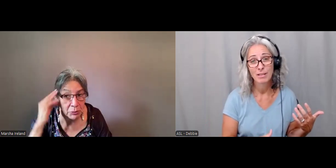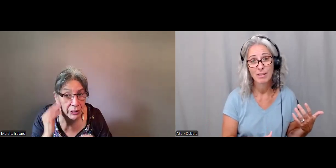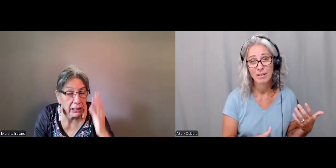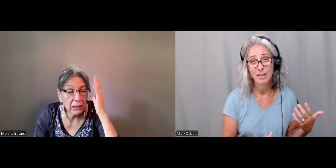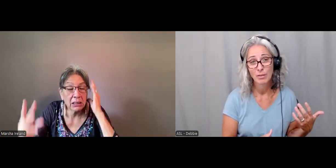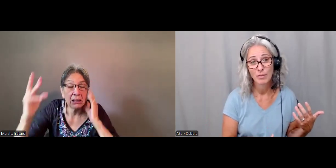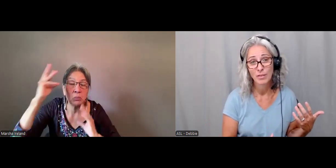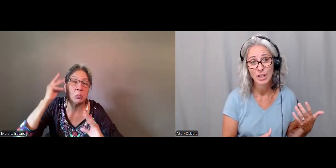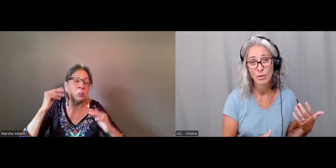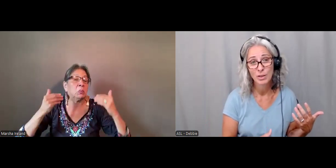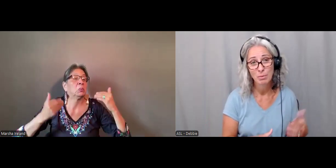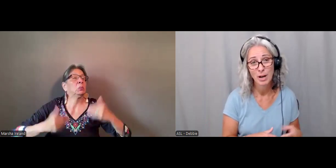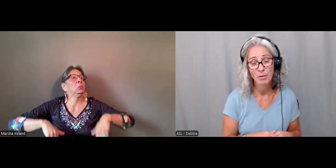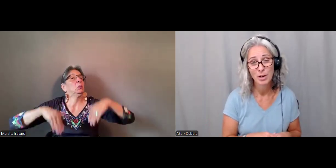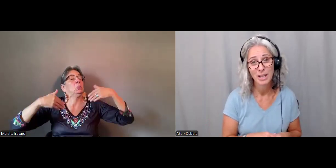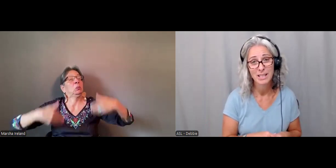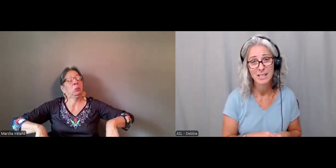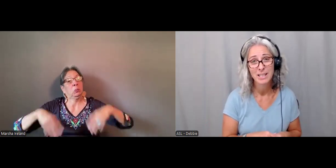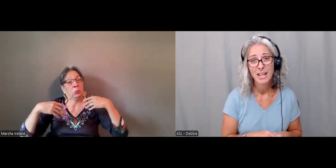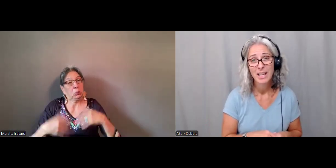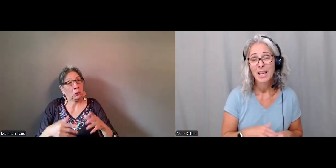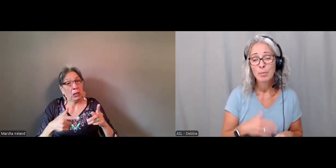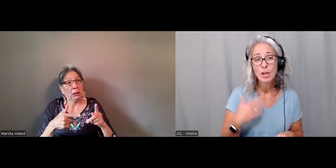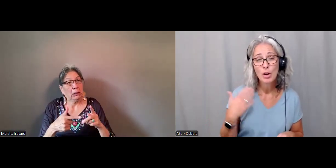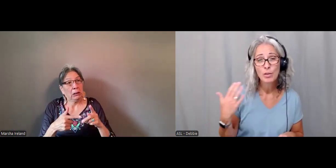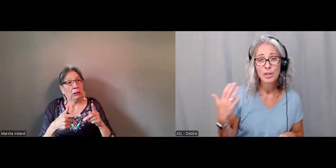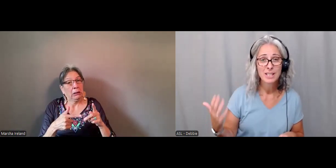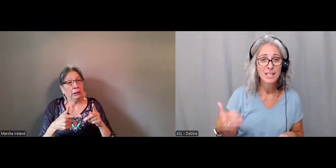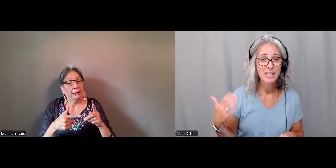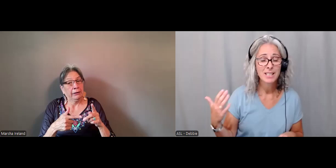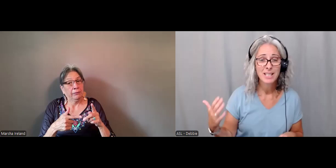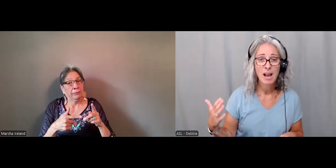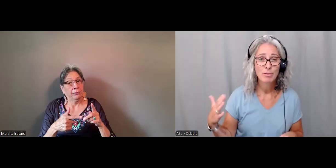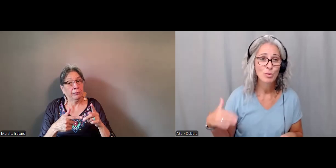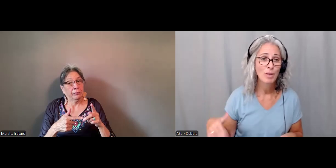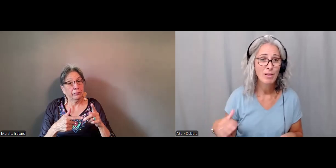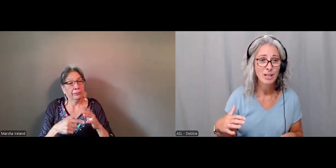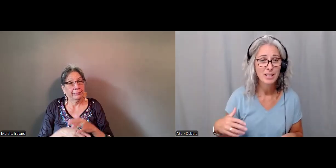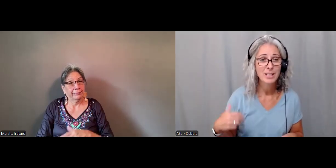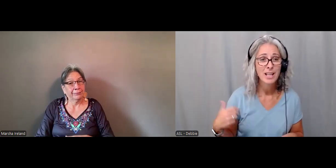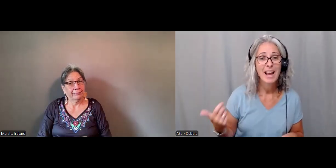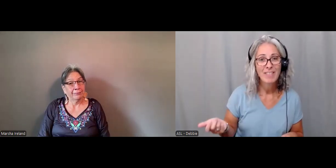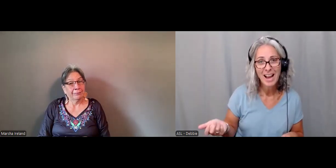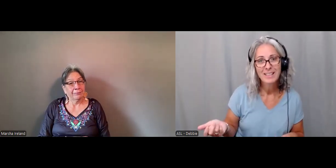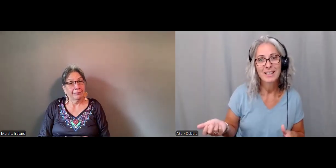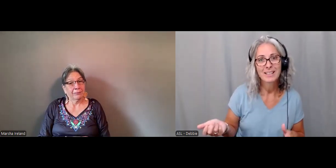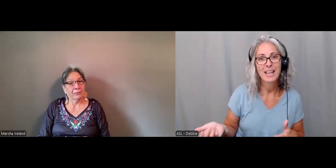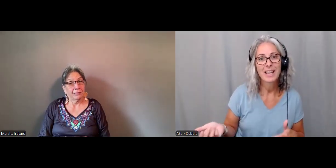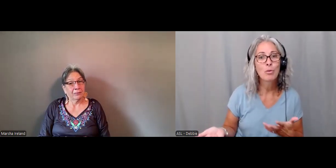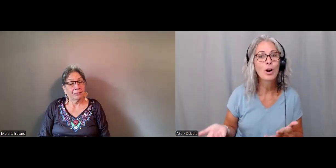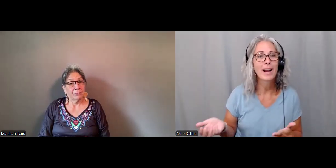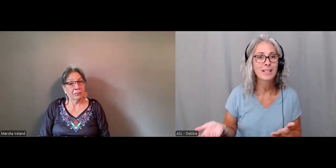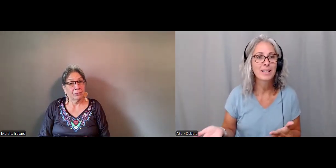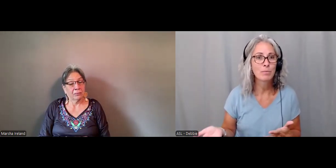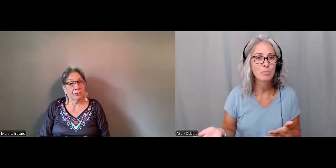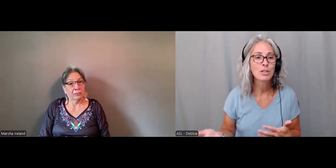on very low on the priority list. And we know that the cities and towns around us have access. They have